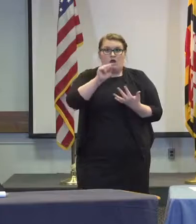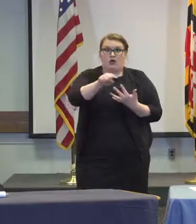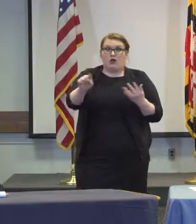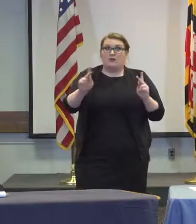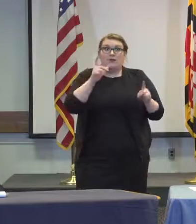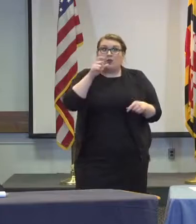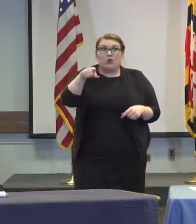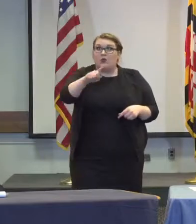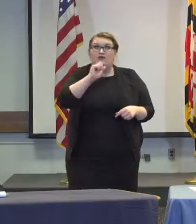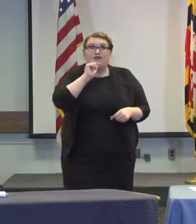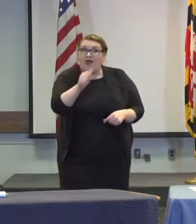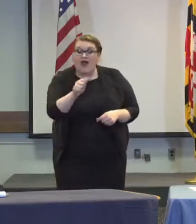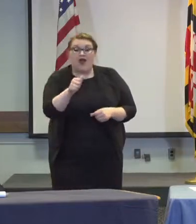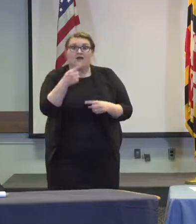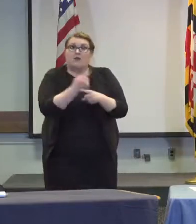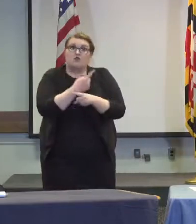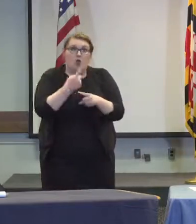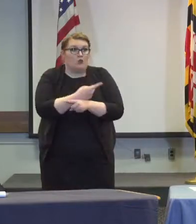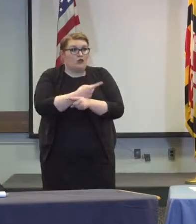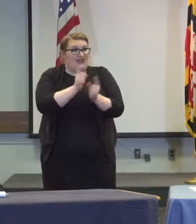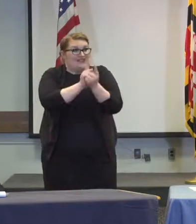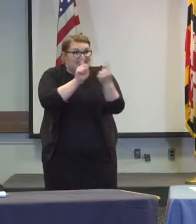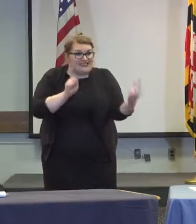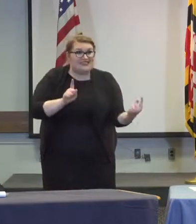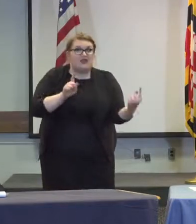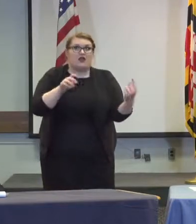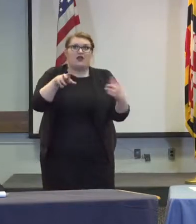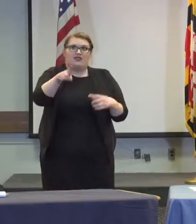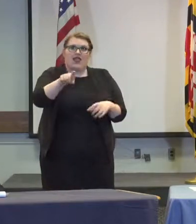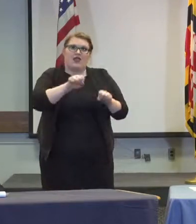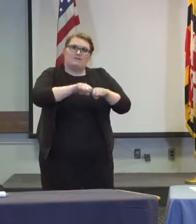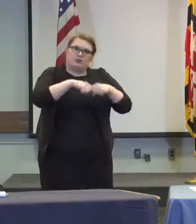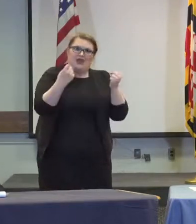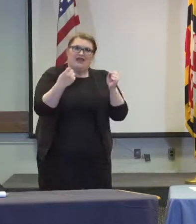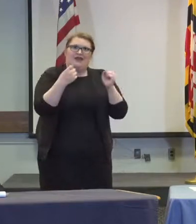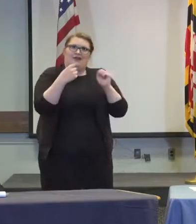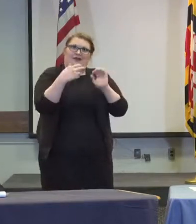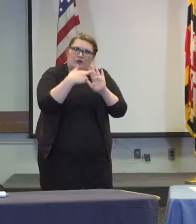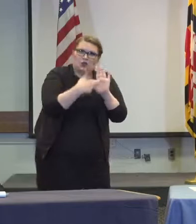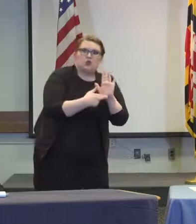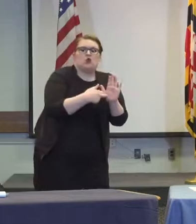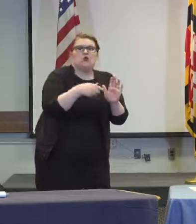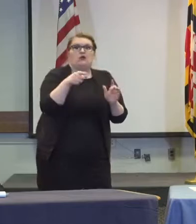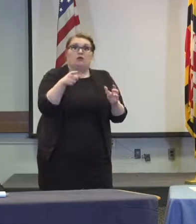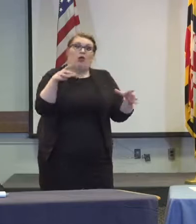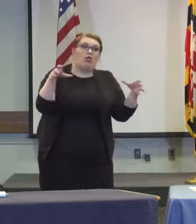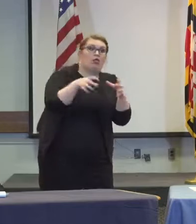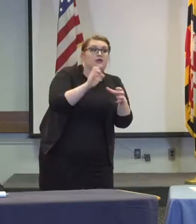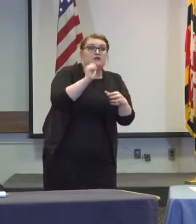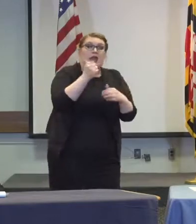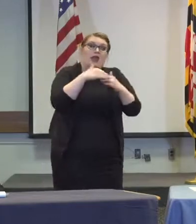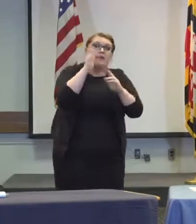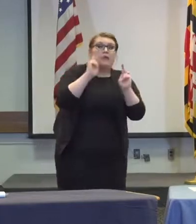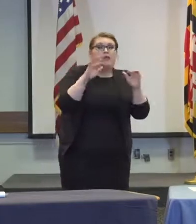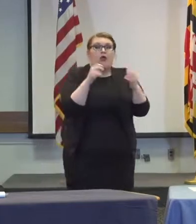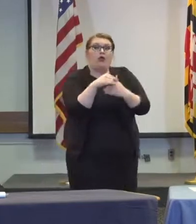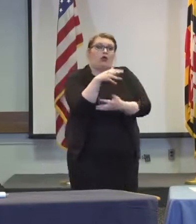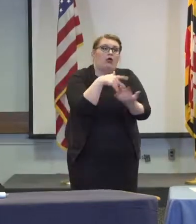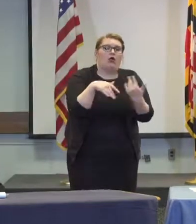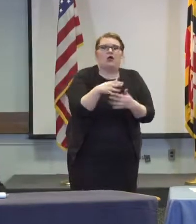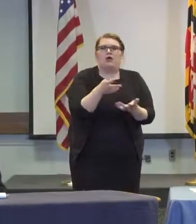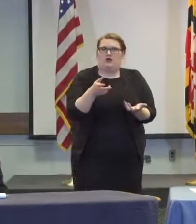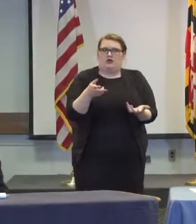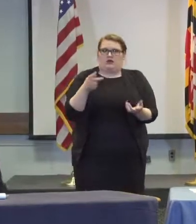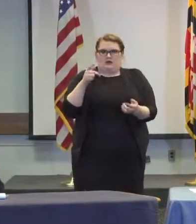practicing appropriate social distancing and breaking the no more than 10 person rule? And what do I